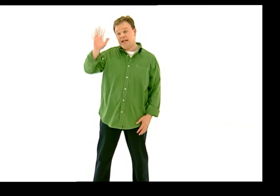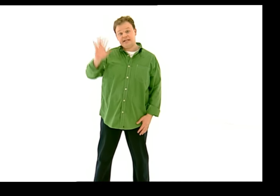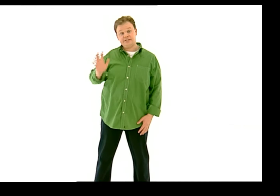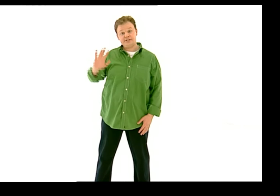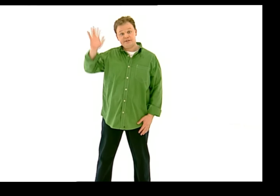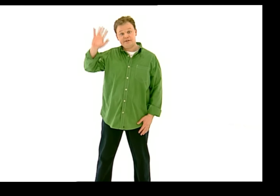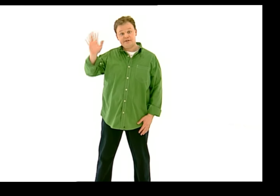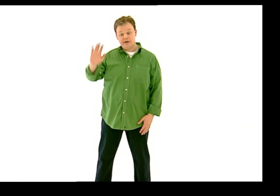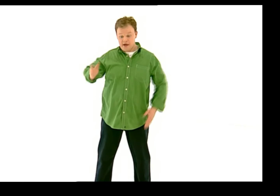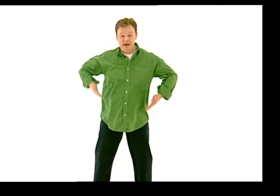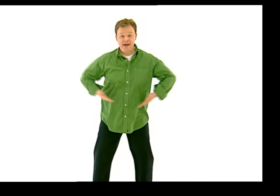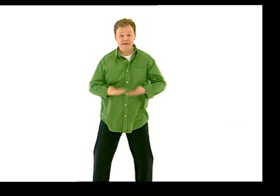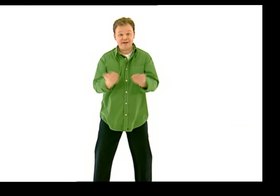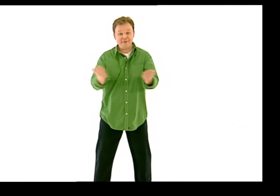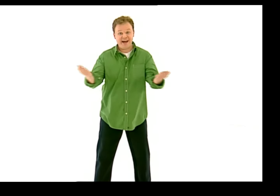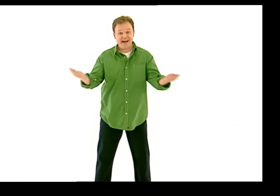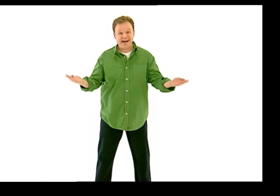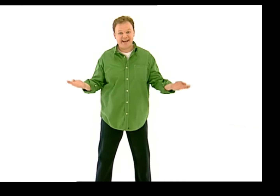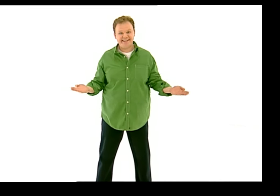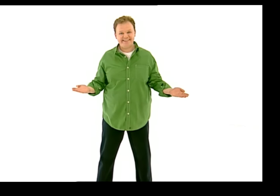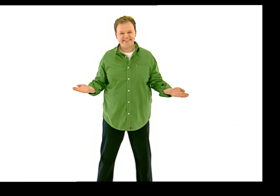Colours are everywhere.